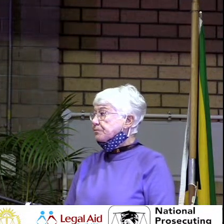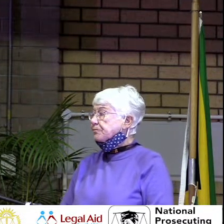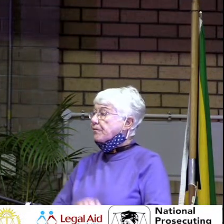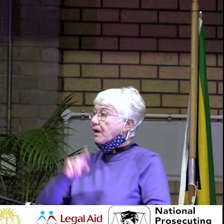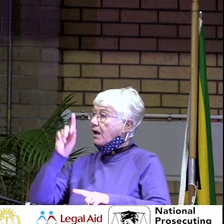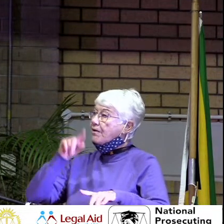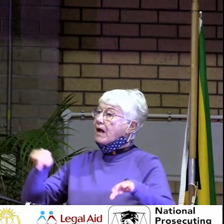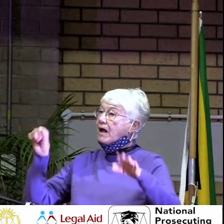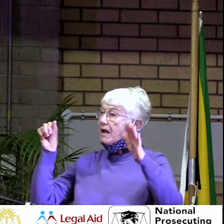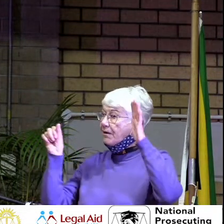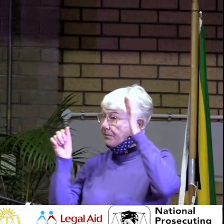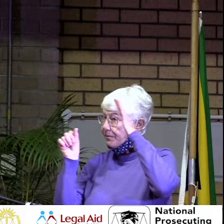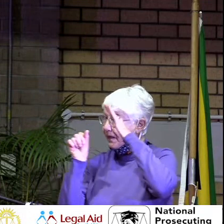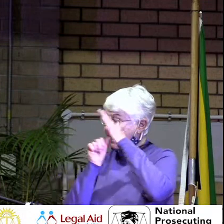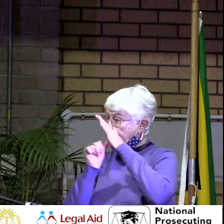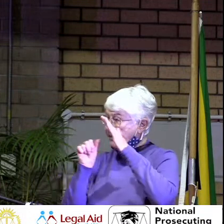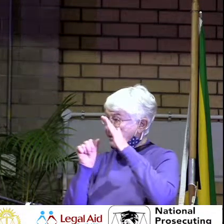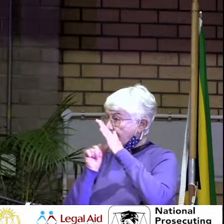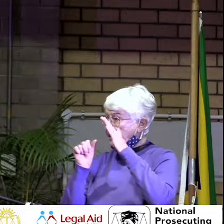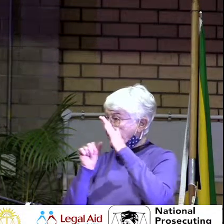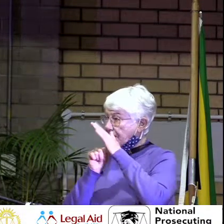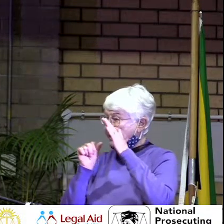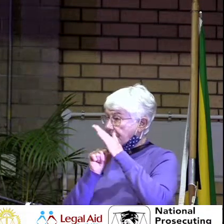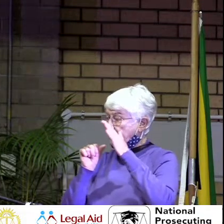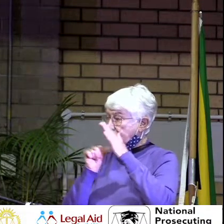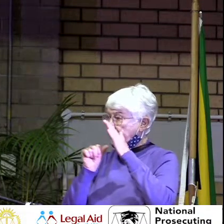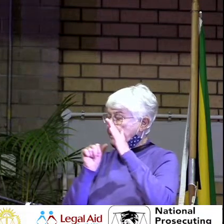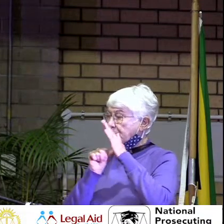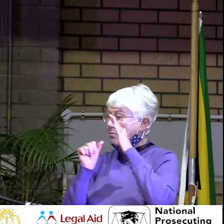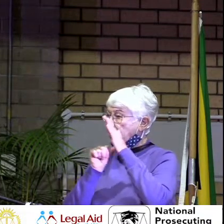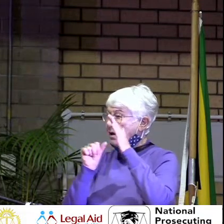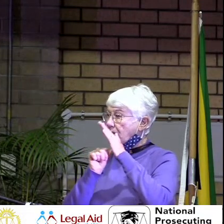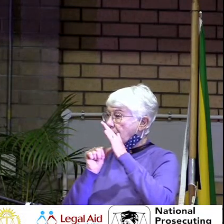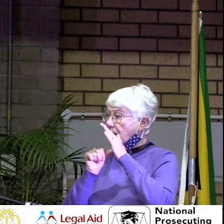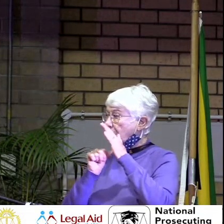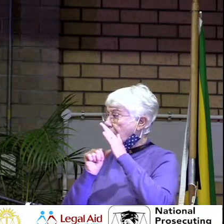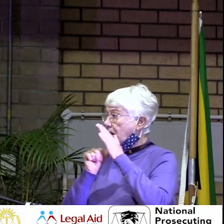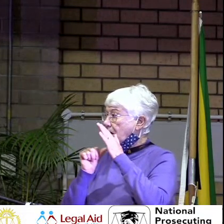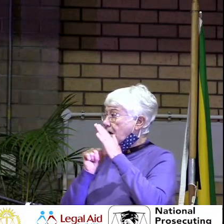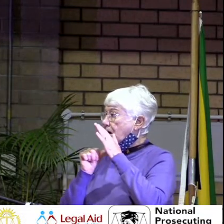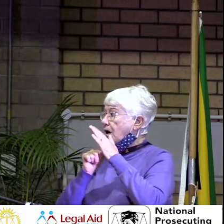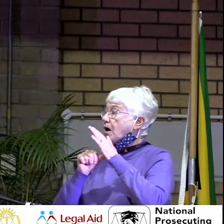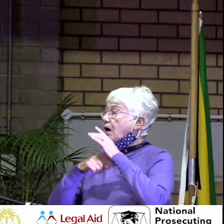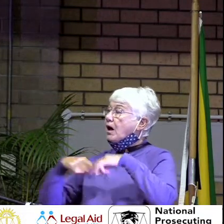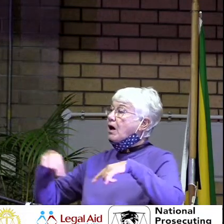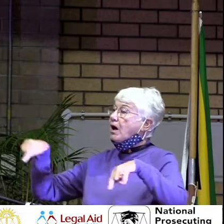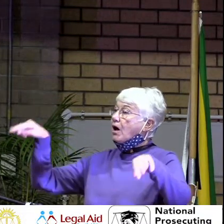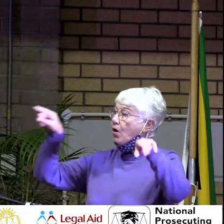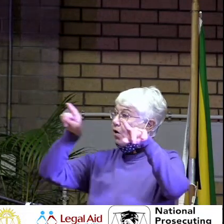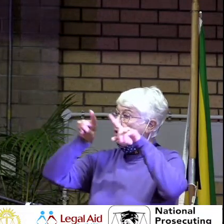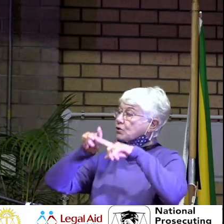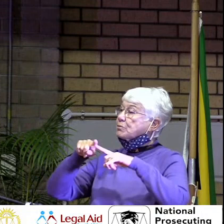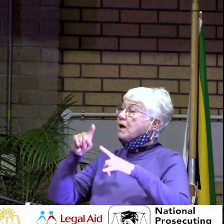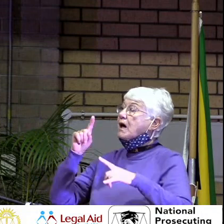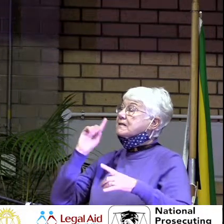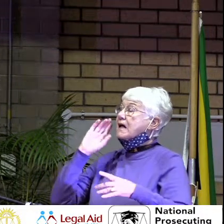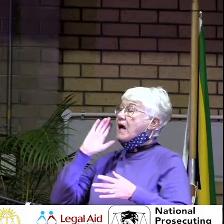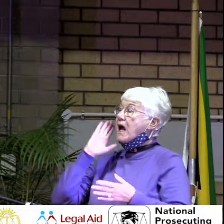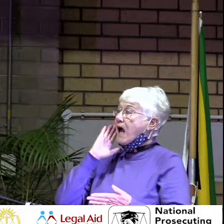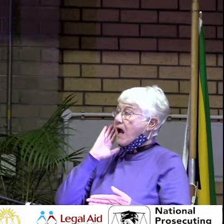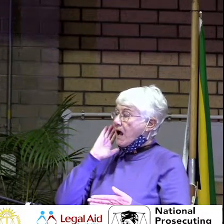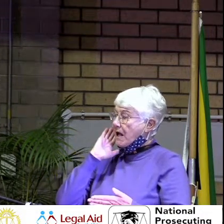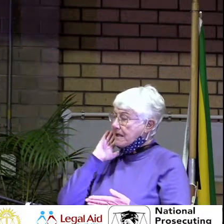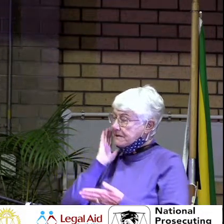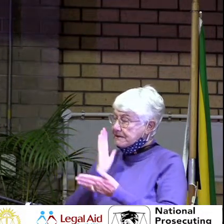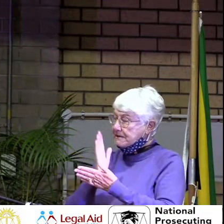important public participation platform that ensures the voices and views